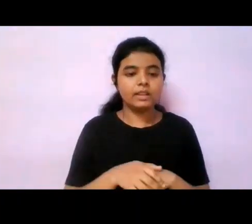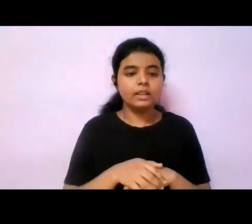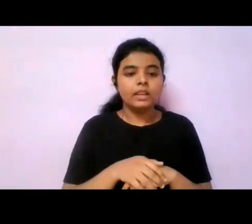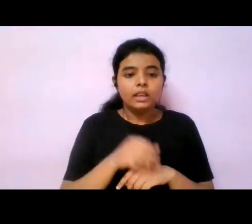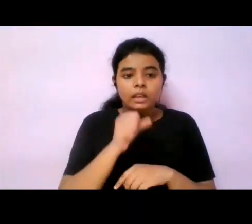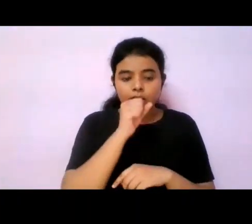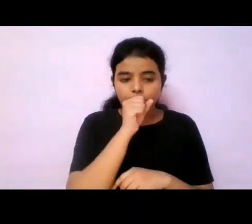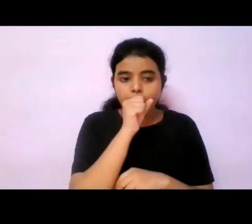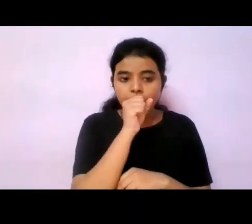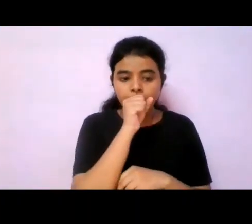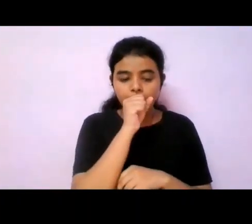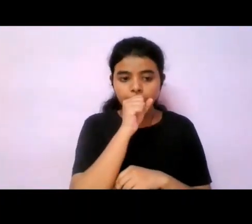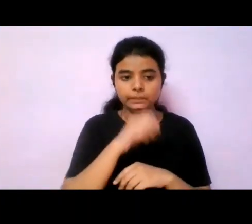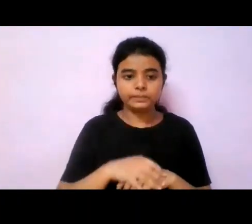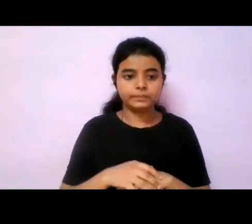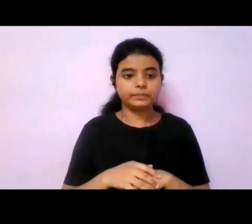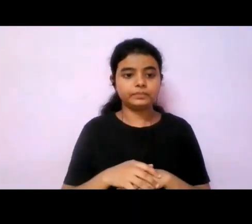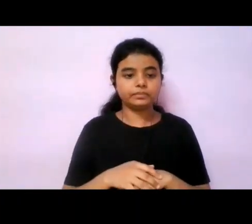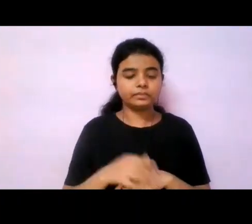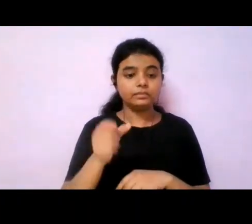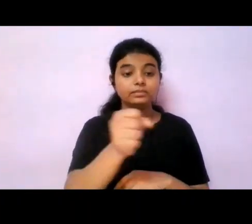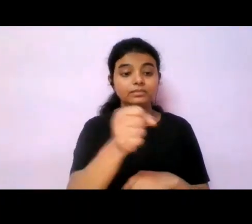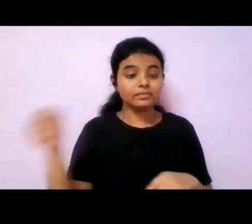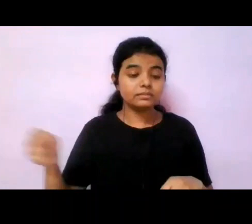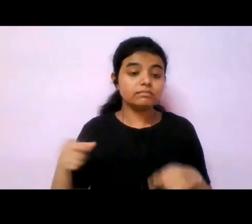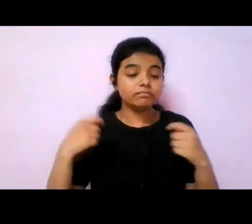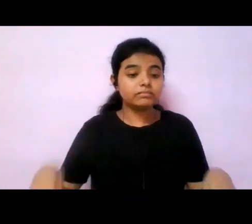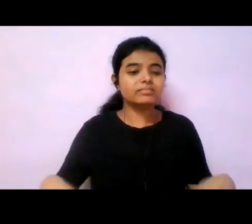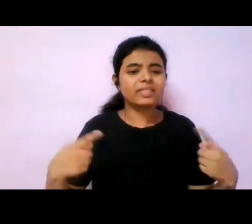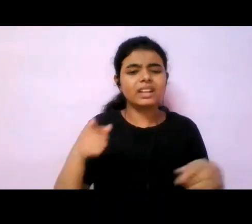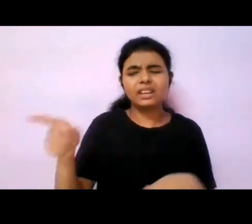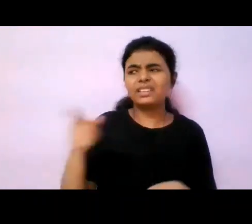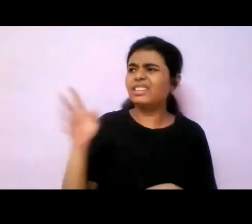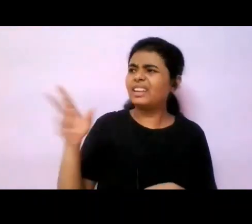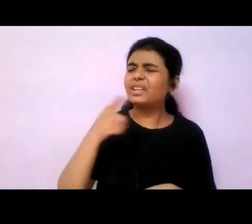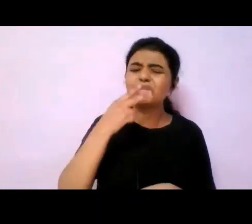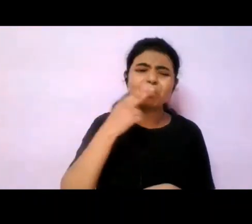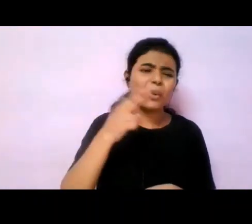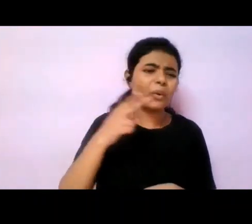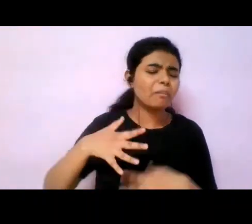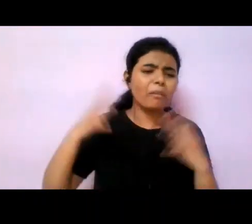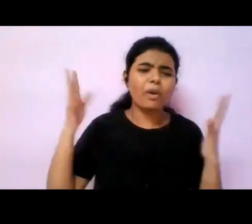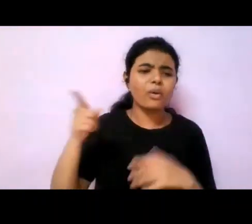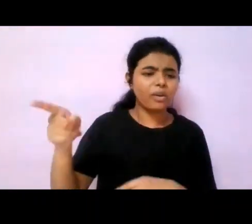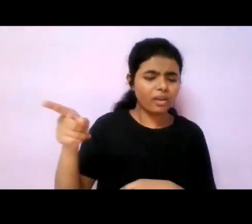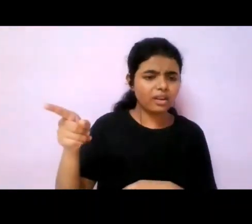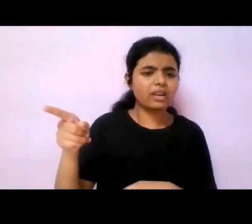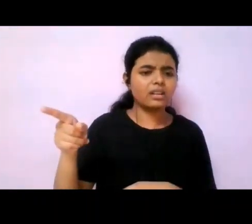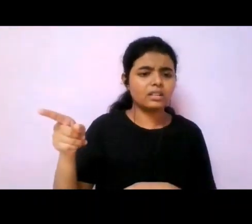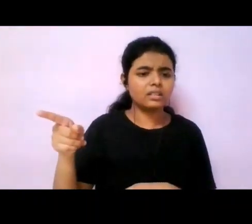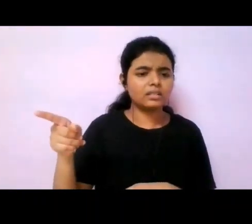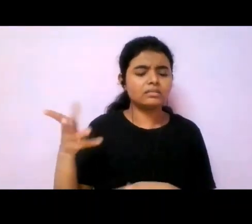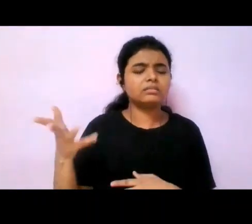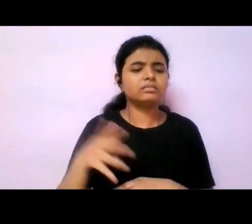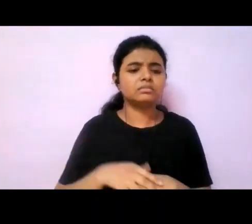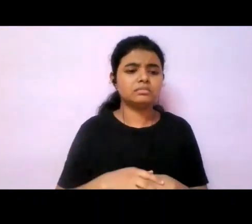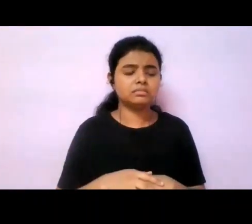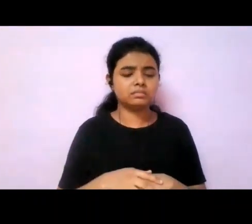up a cigarette. Johnny complains about him smoking. Dorothy borrows a light off Andy and also puffs